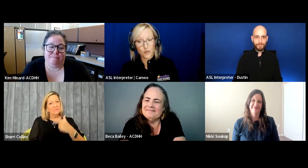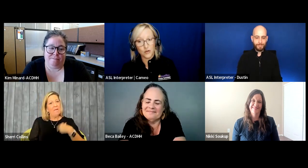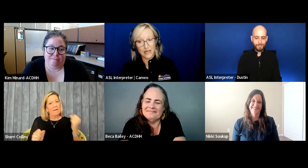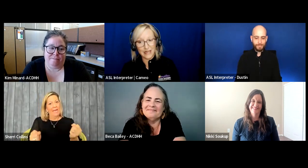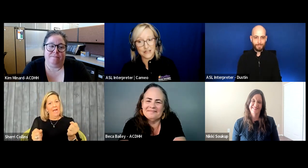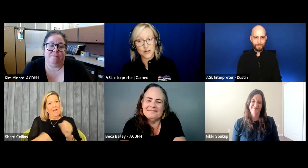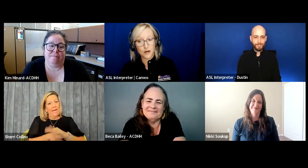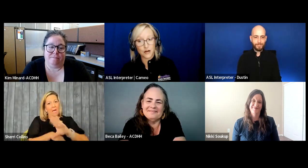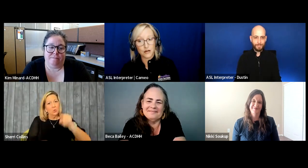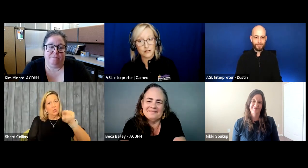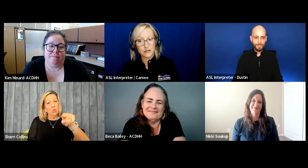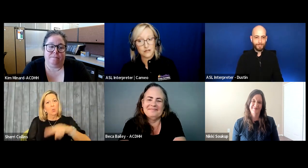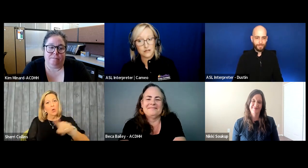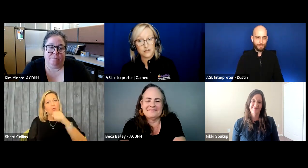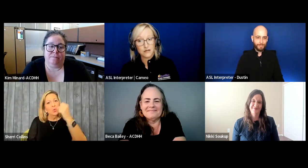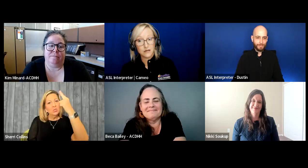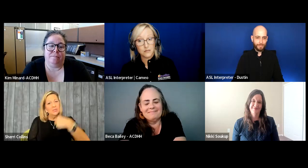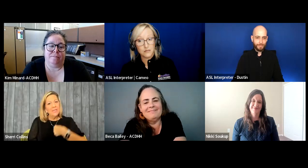were the one who needed an interpreter?